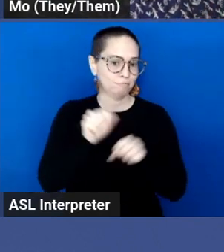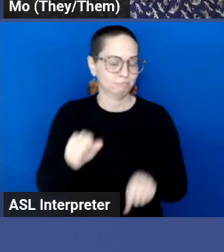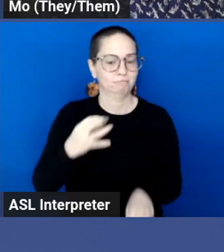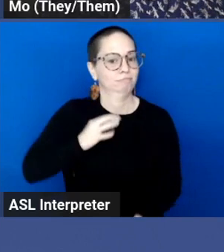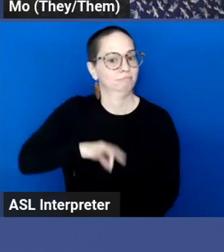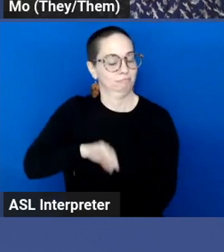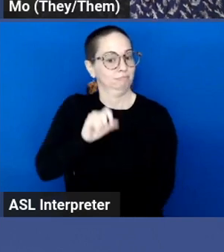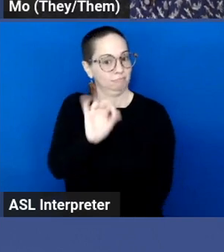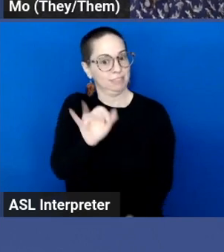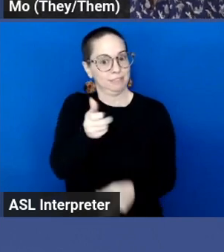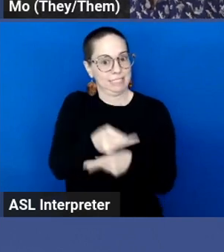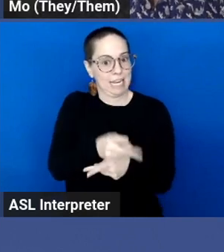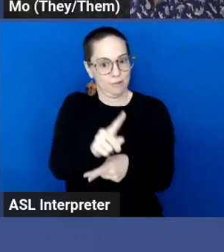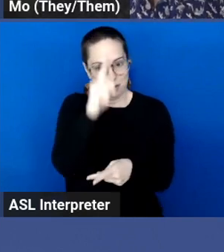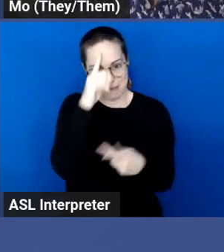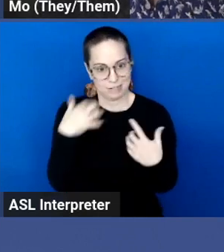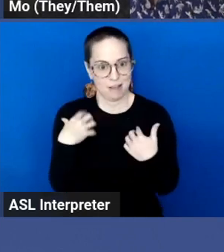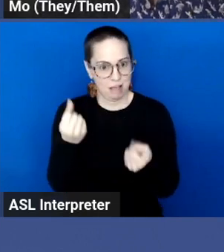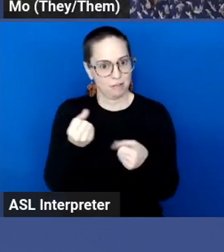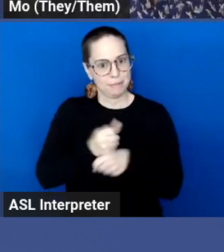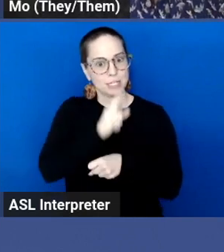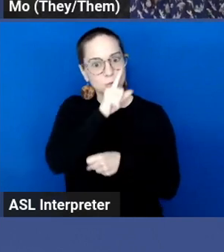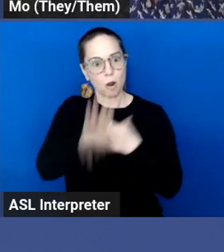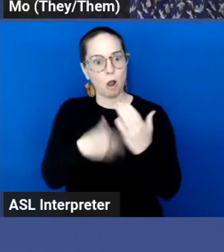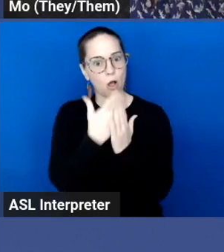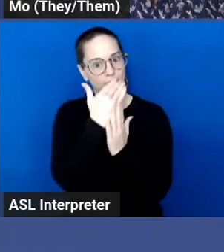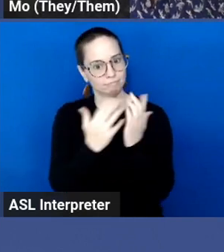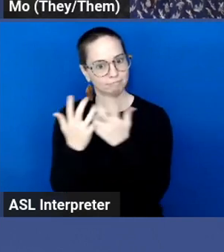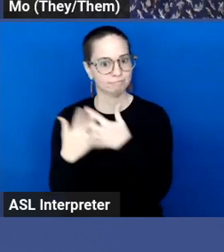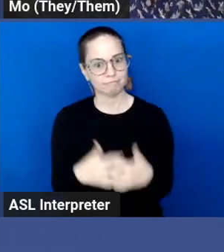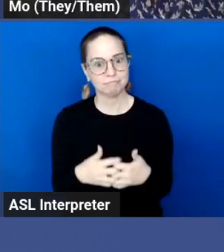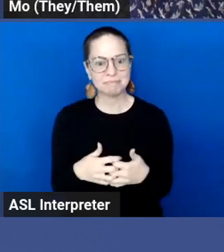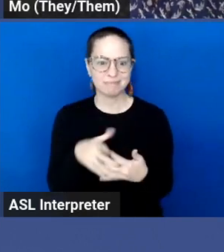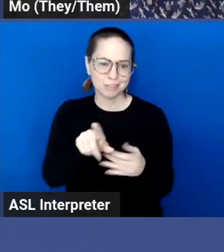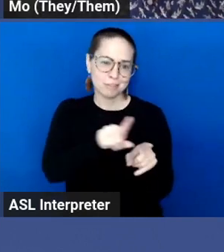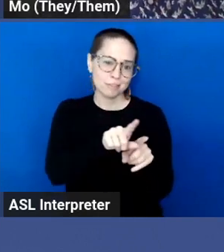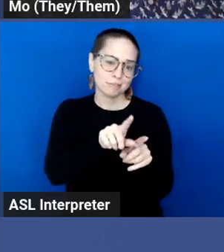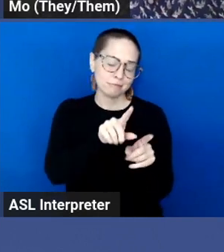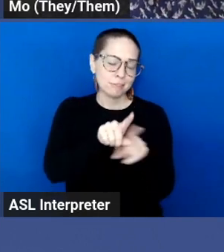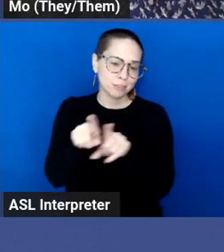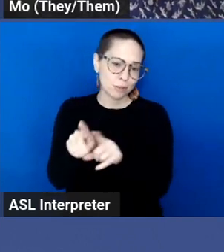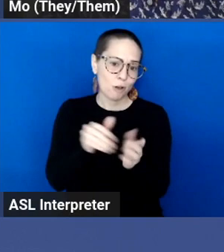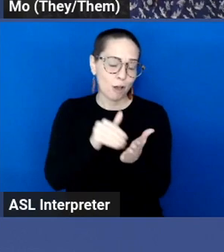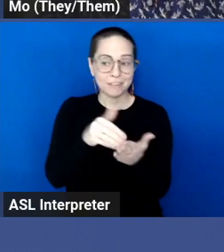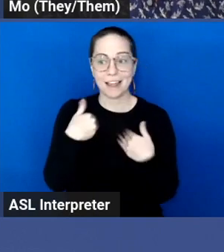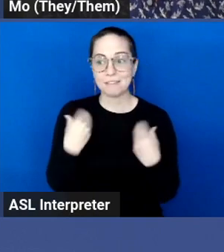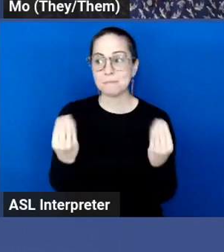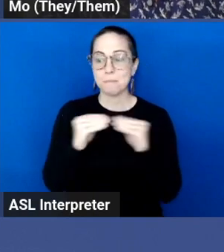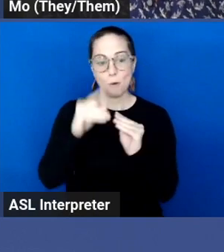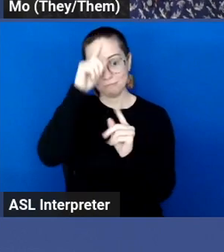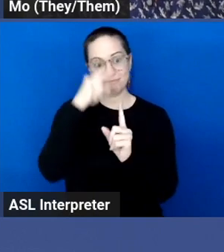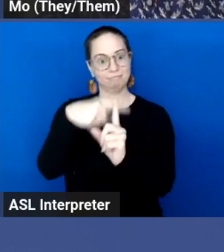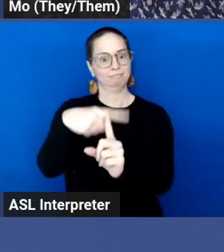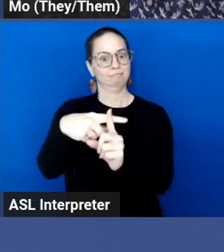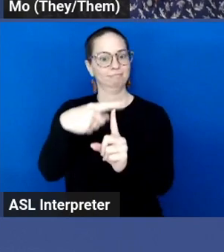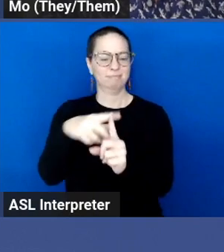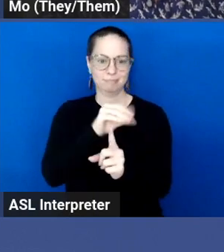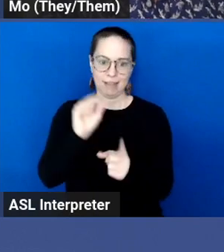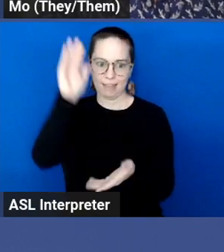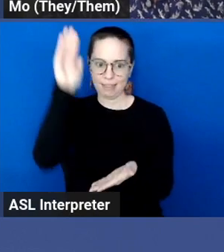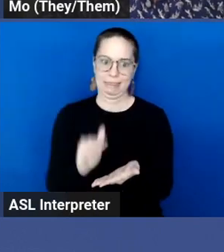mental health and making sure that those things are in order. And you often have a more positive outlook and less